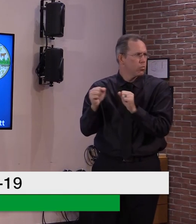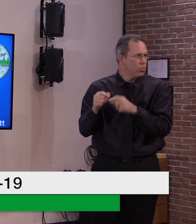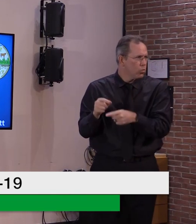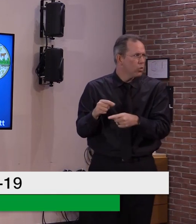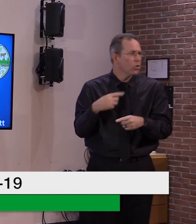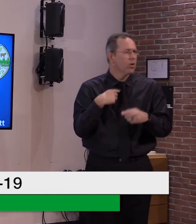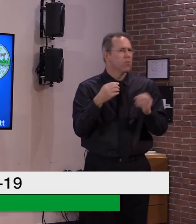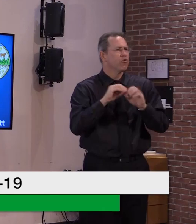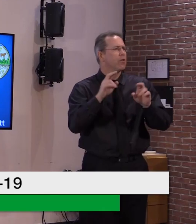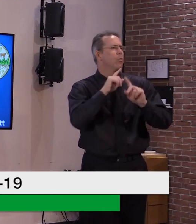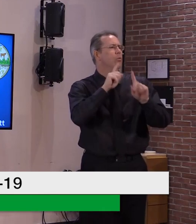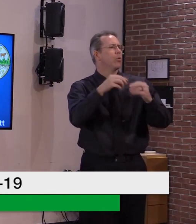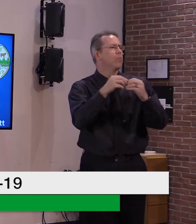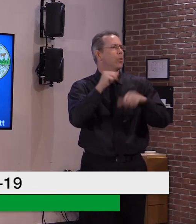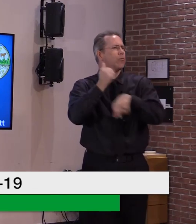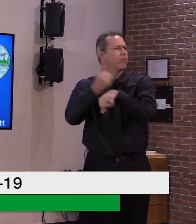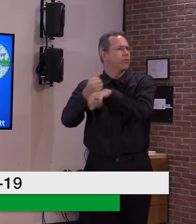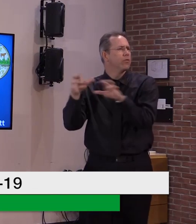encouraged